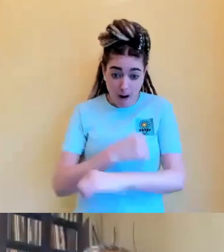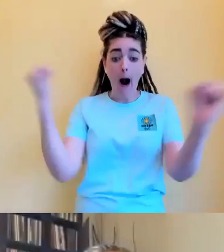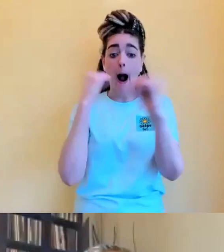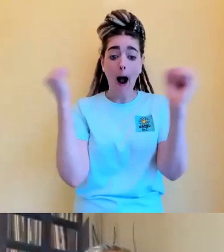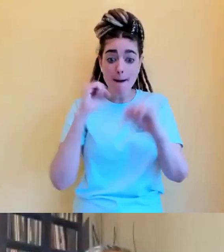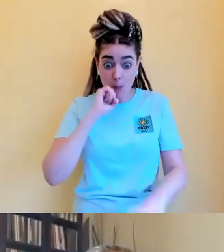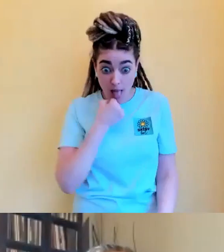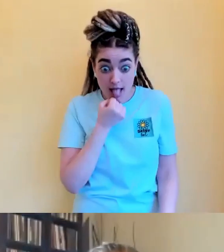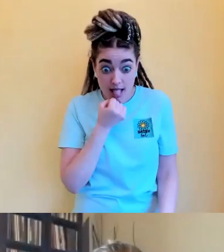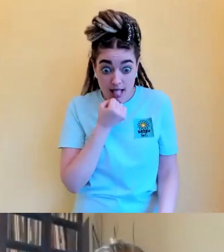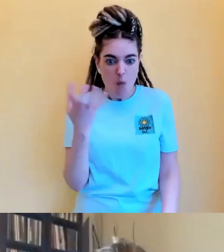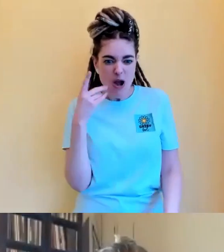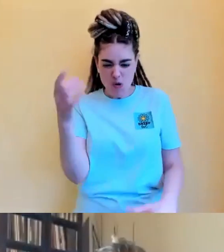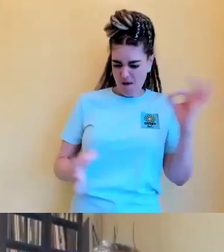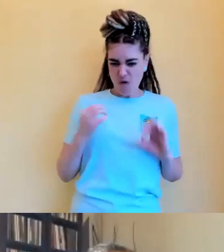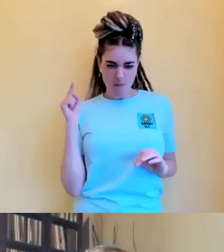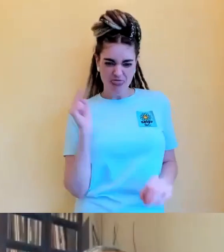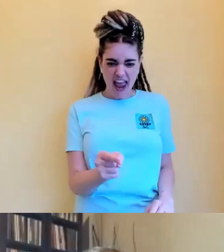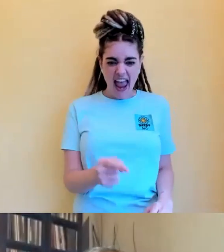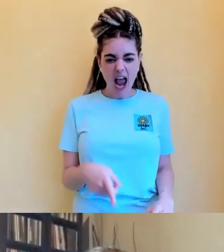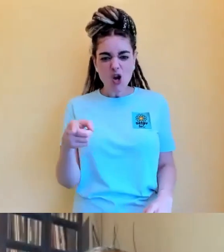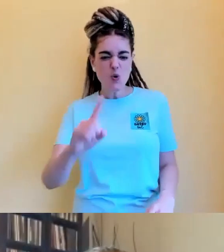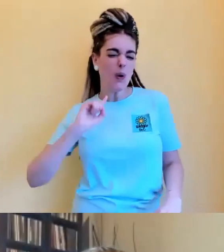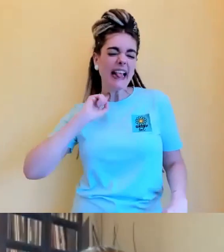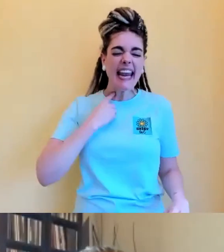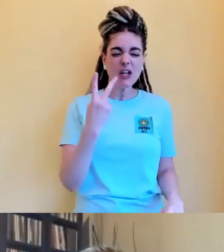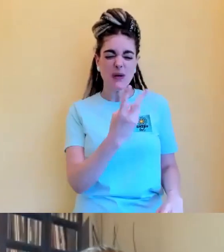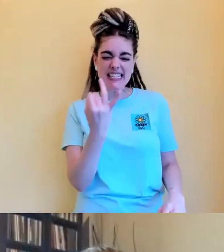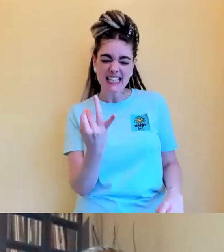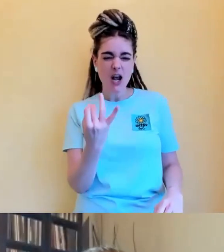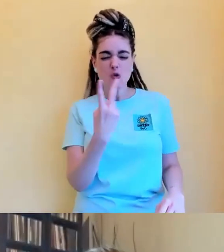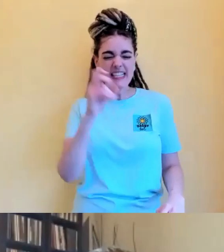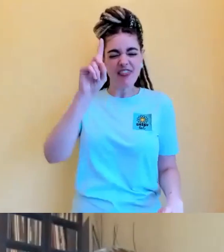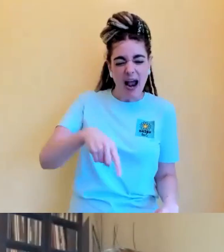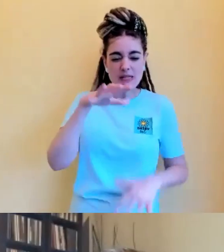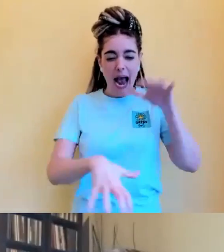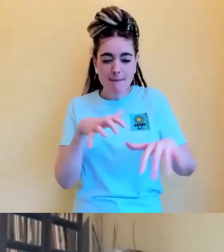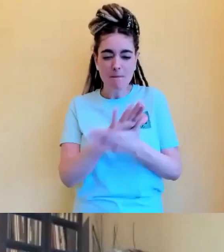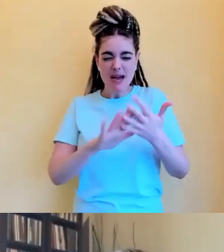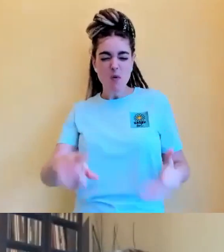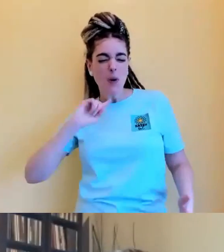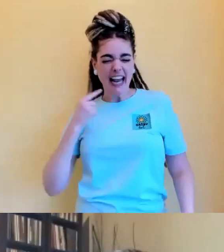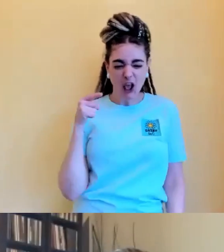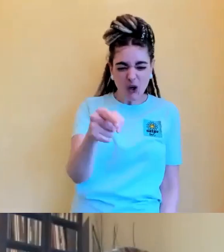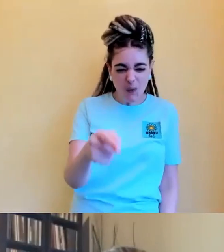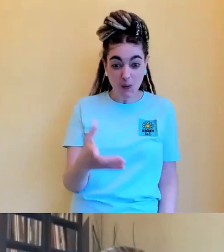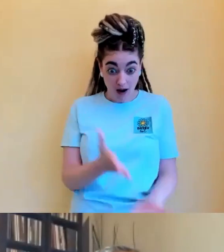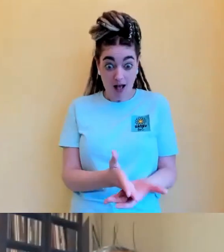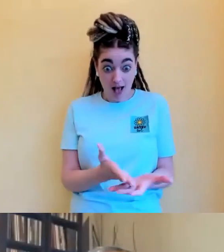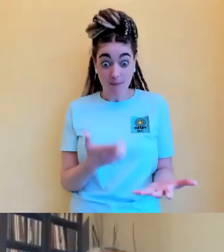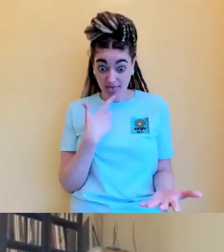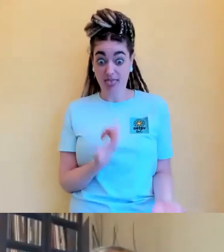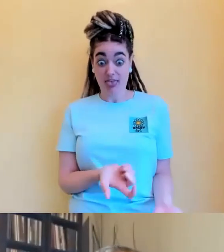while we're doing the performance. And if I'm going to kill 20,000 animals, then they're going to come and kill me. And we needed